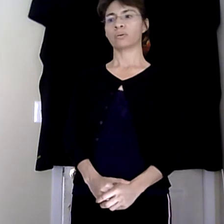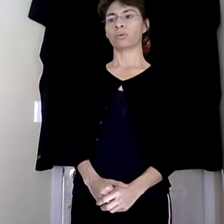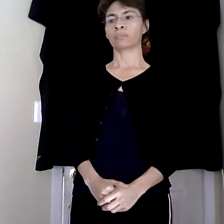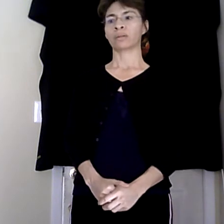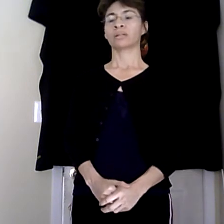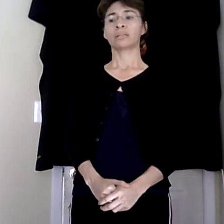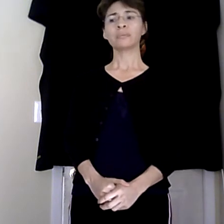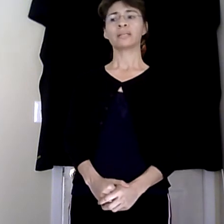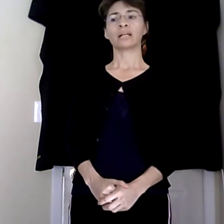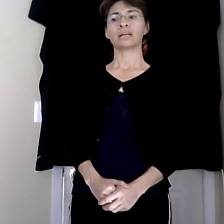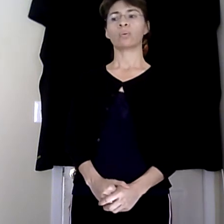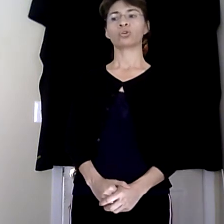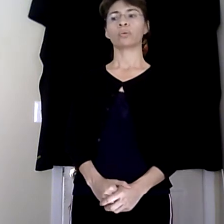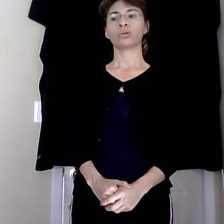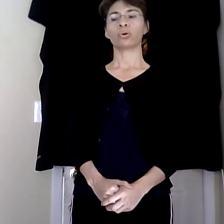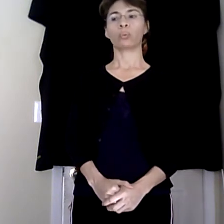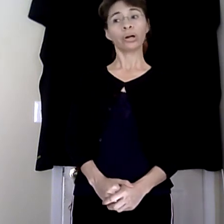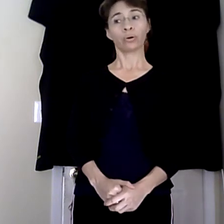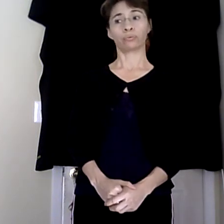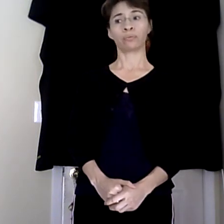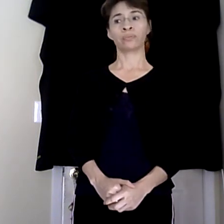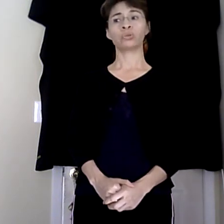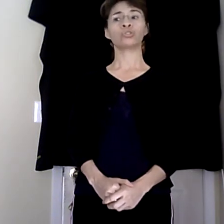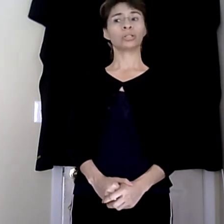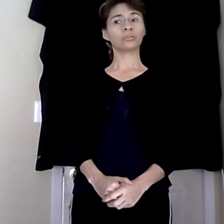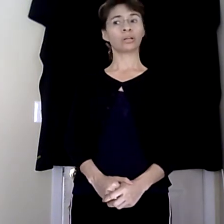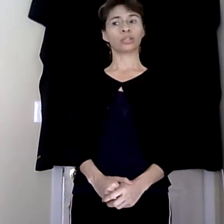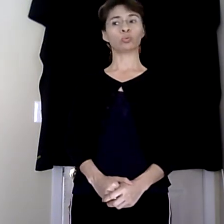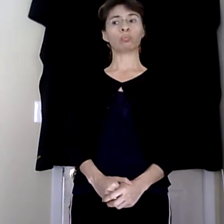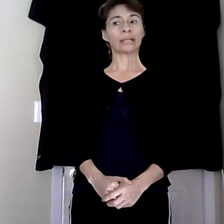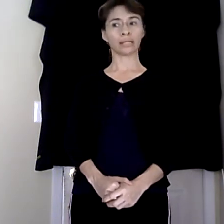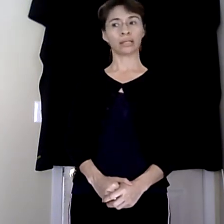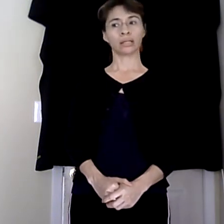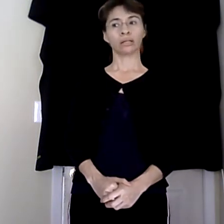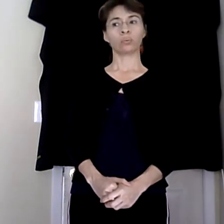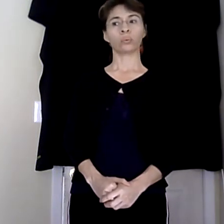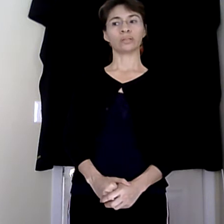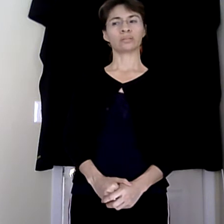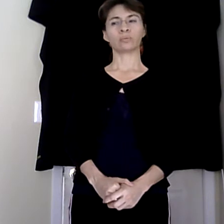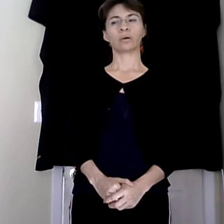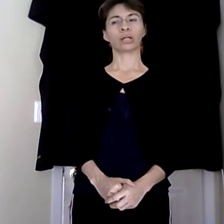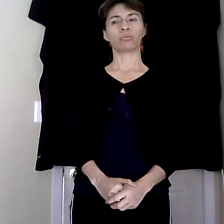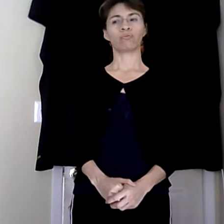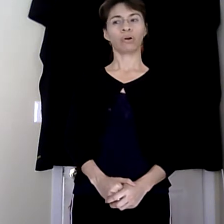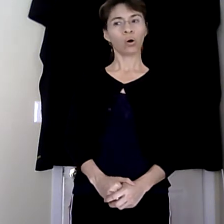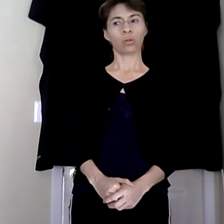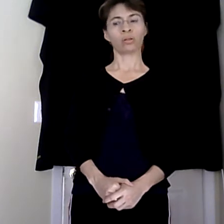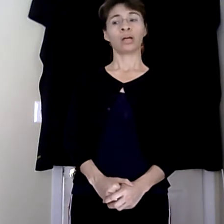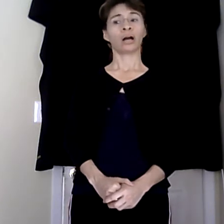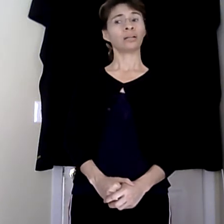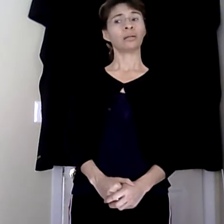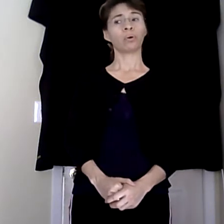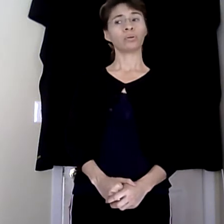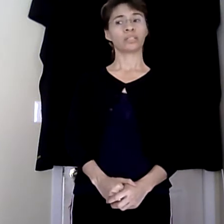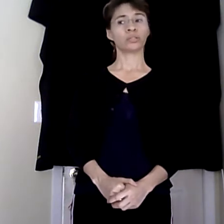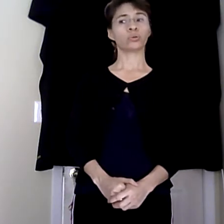Also, something else I want to make you aware of. Your children like to play with some kind of ball, and the ball tend to